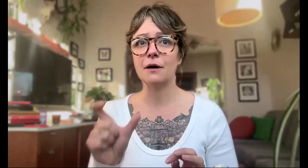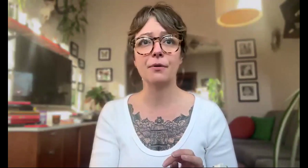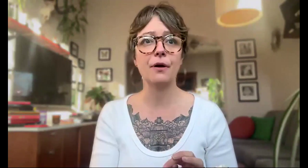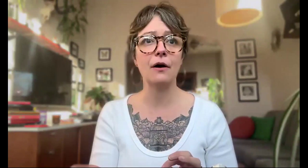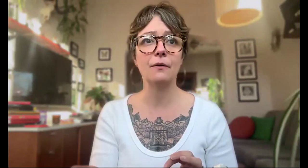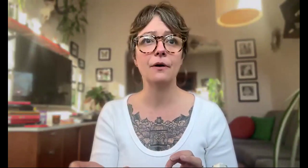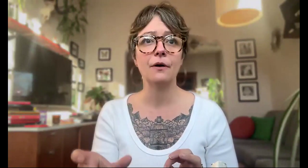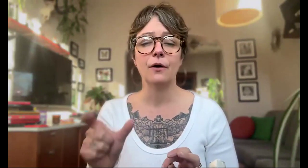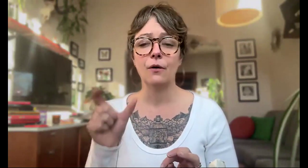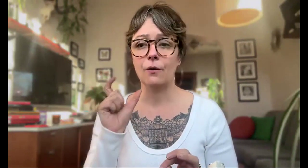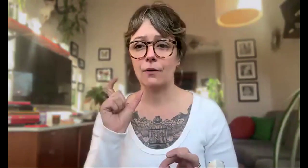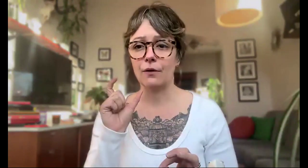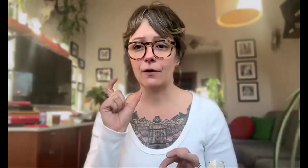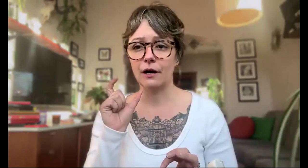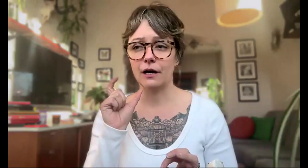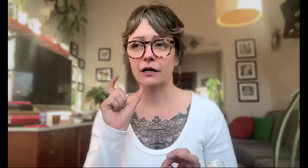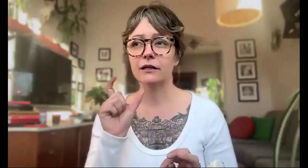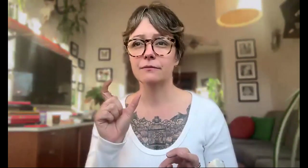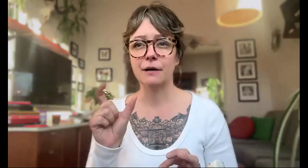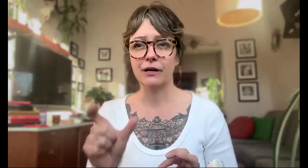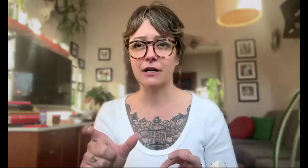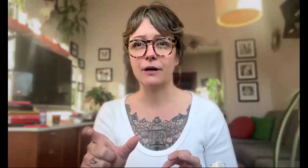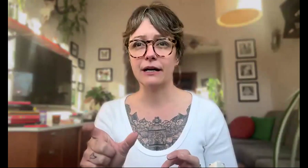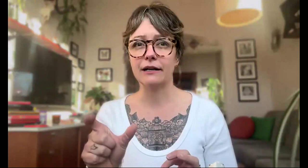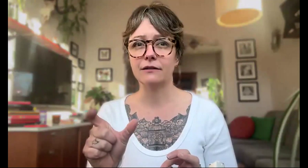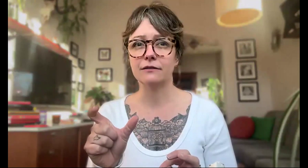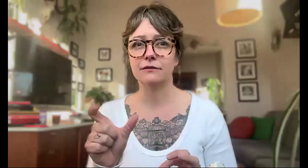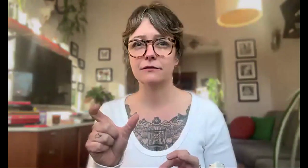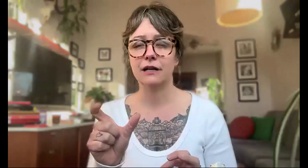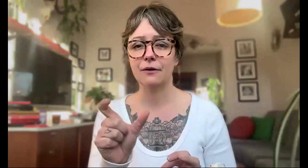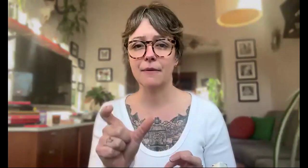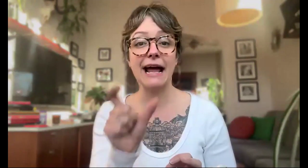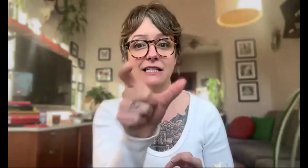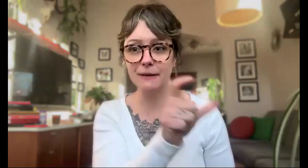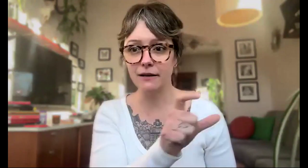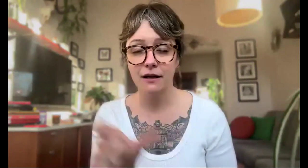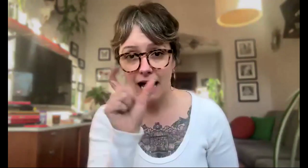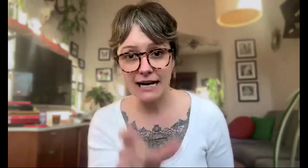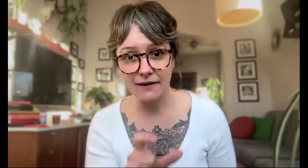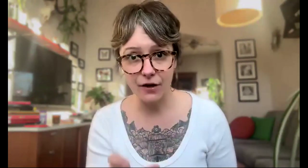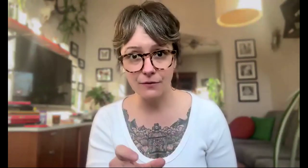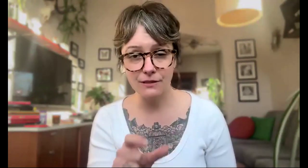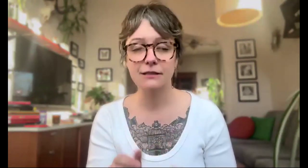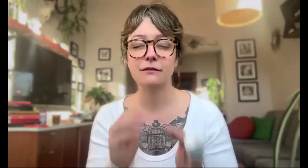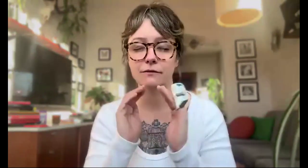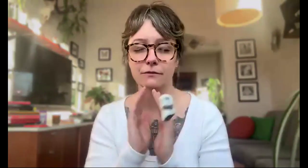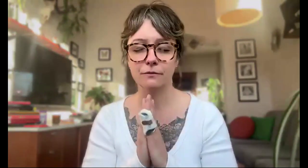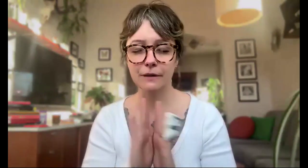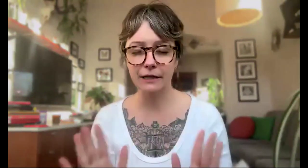ASL Pro or My Brain's Not Working or Hand Speak, any of those, really